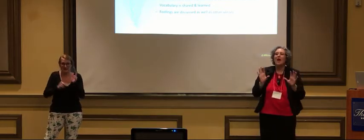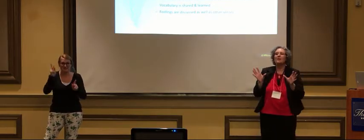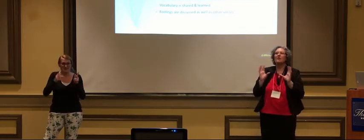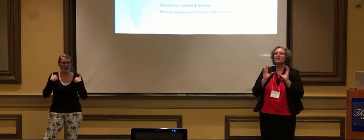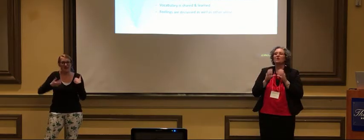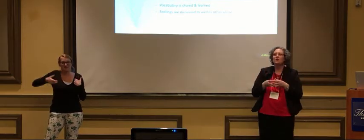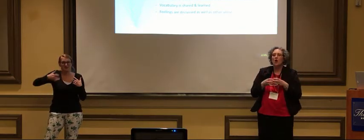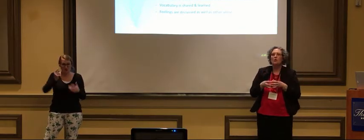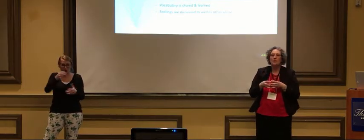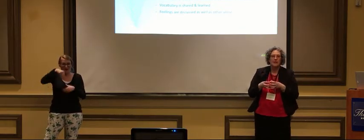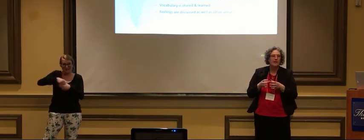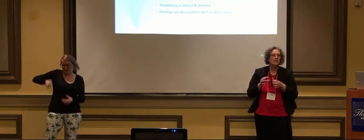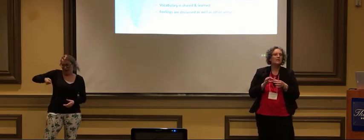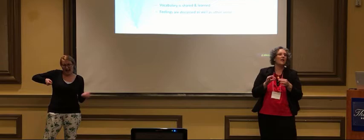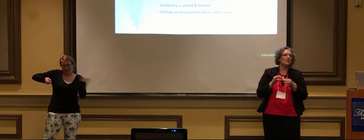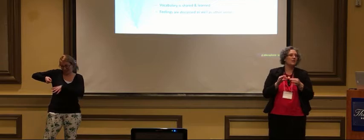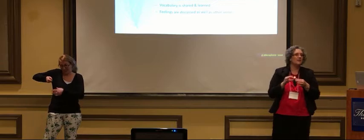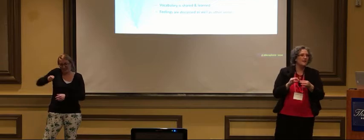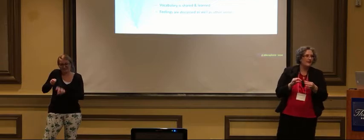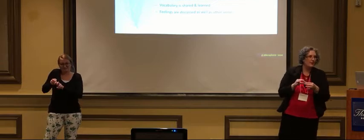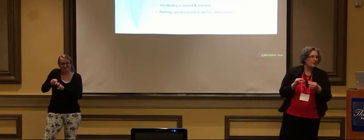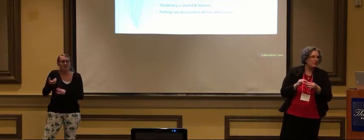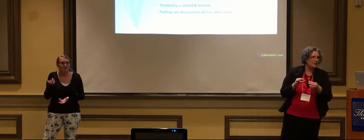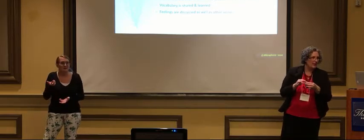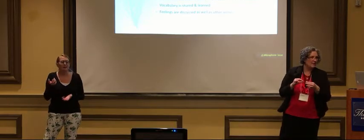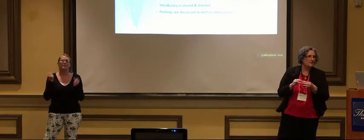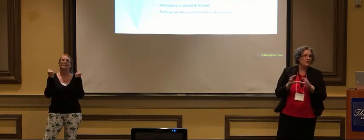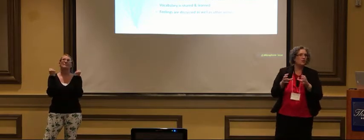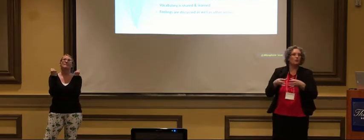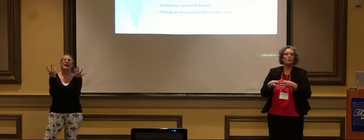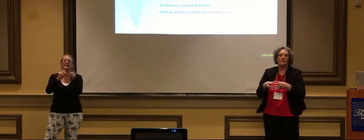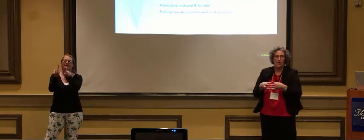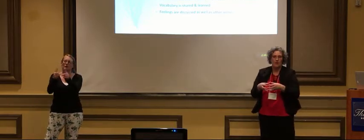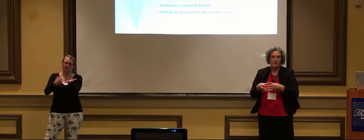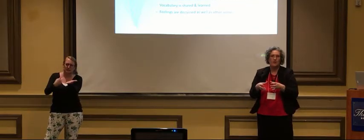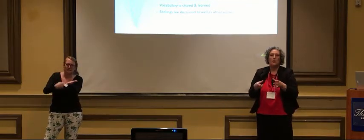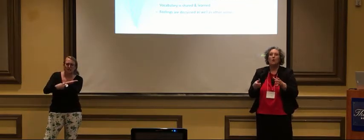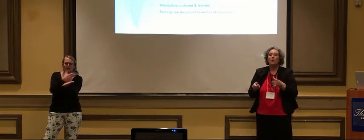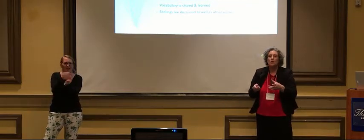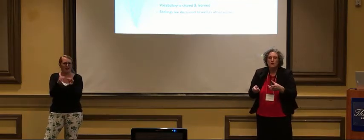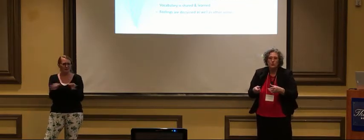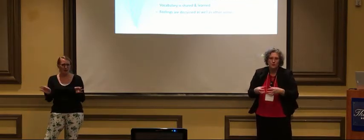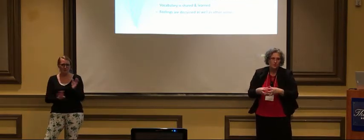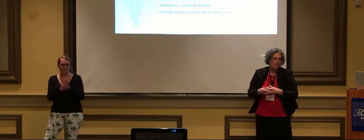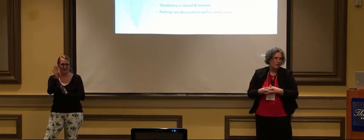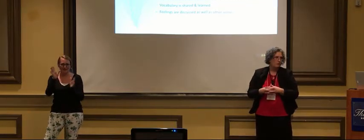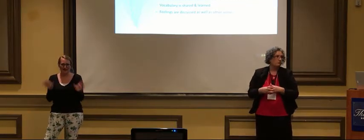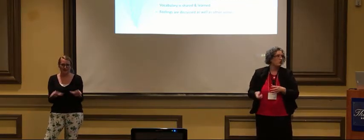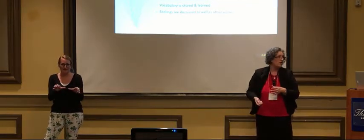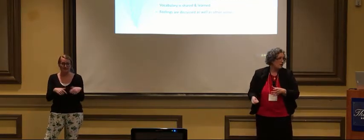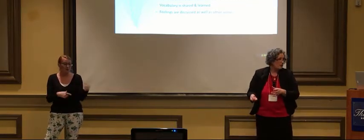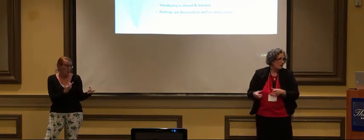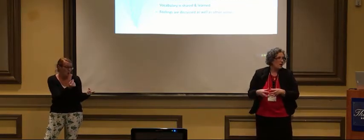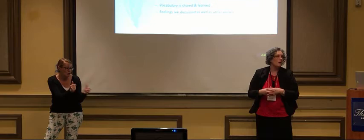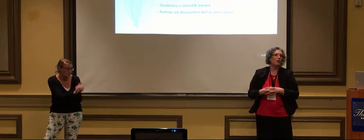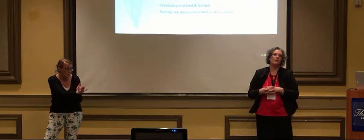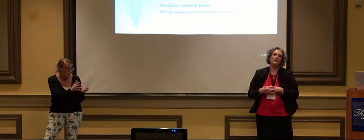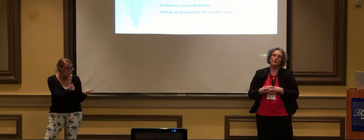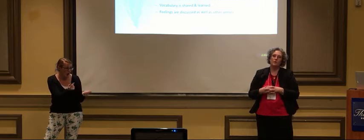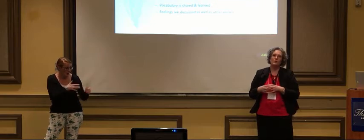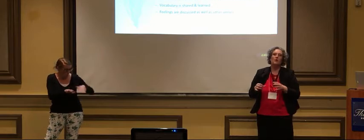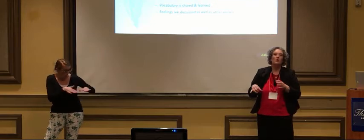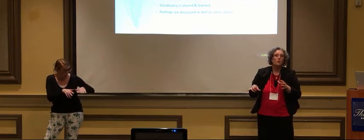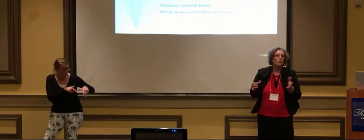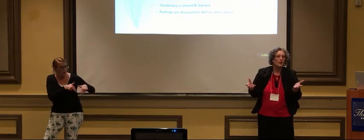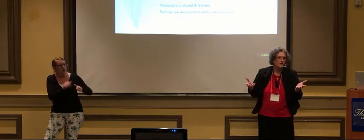stores. I mean, there are so many discussions and language building activities you can provide. What do you do with your dog? You take it on a walk. Oh,